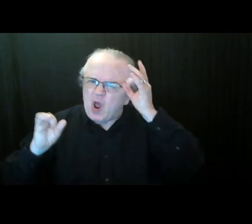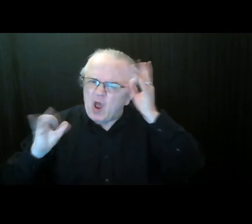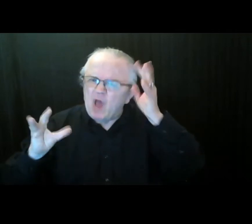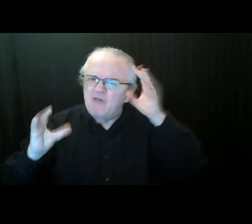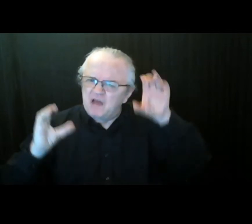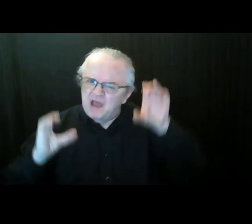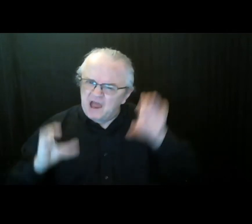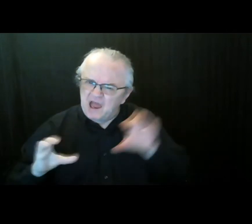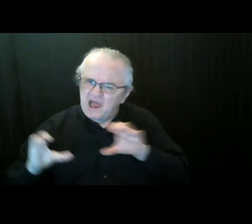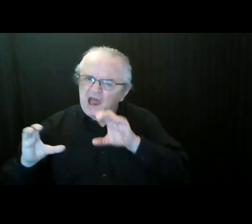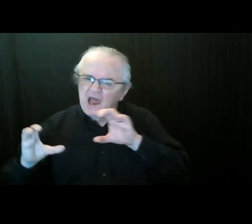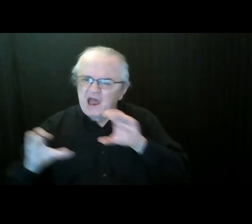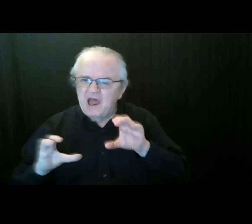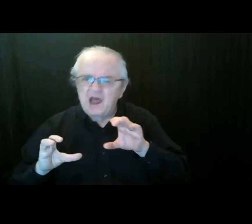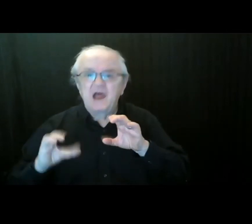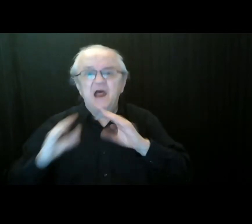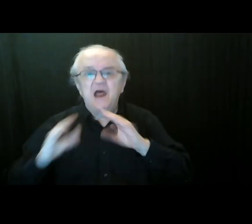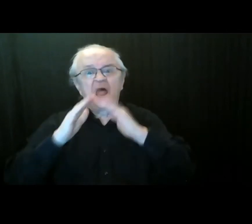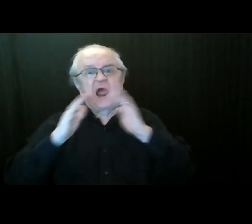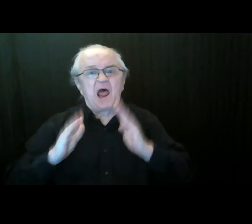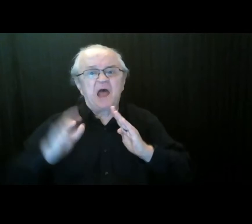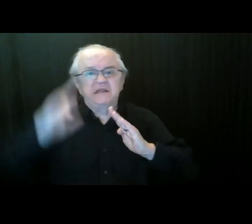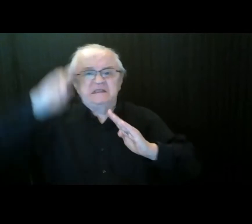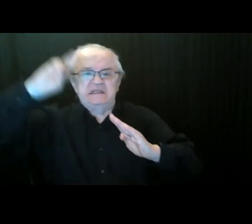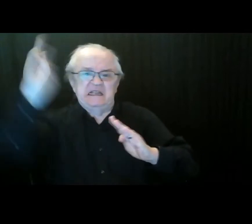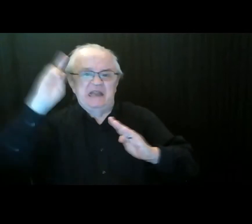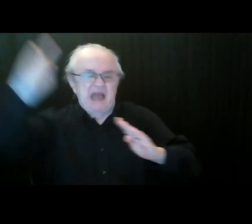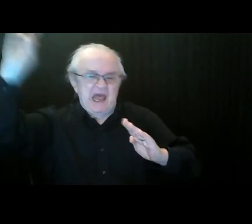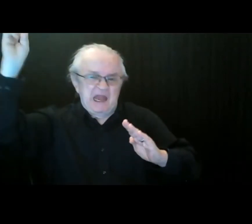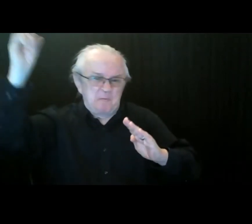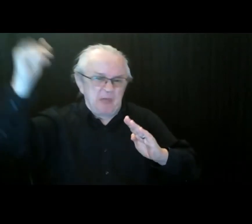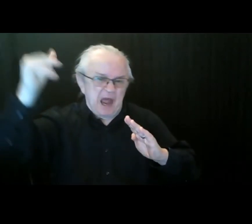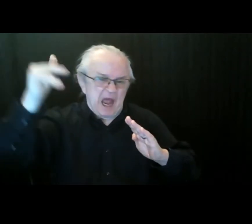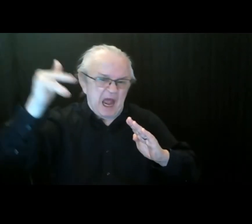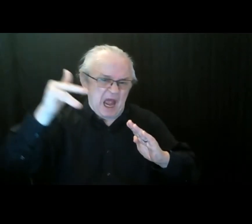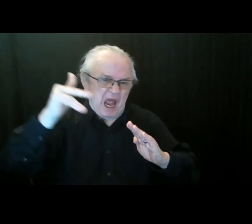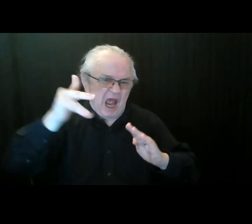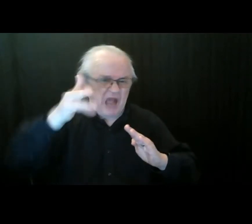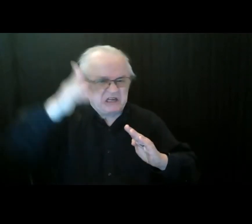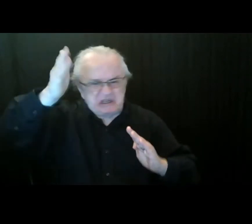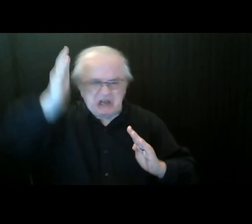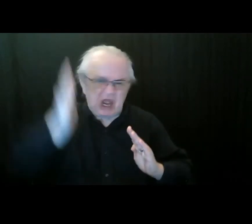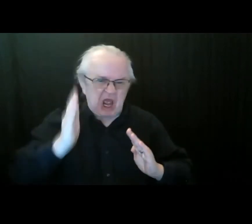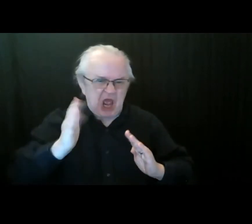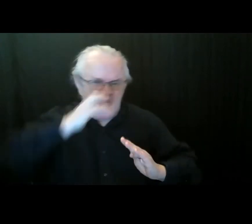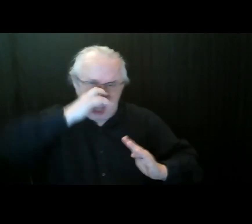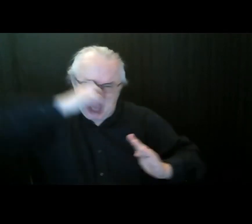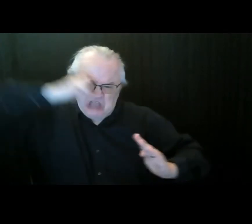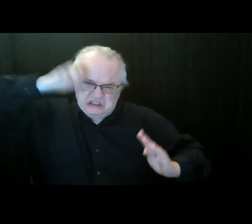house had been struck by lightning. An act of God had brought it to the